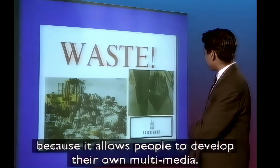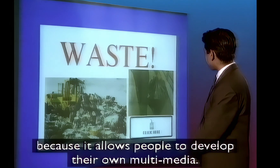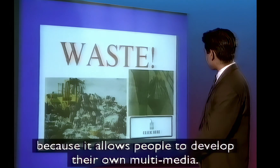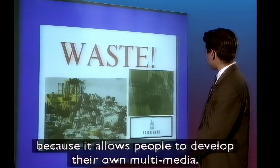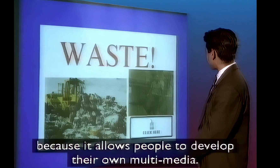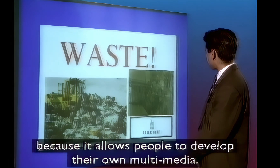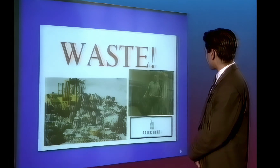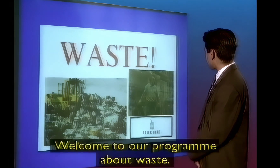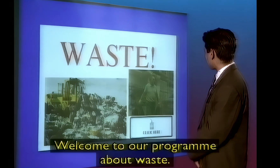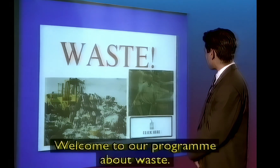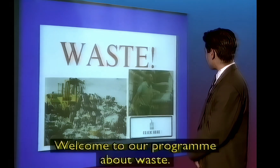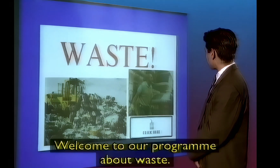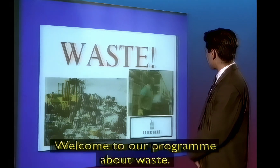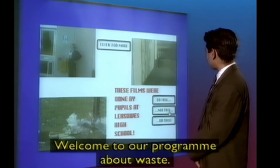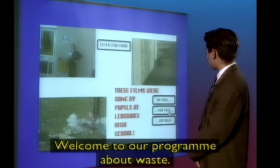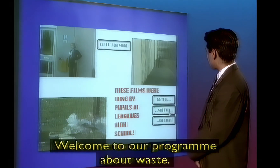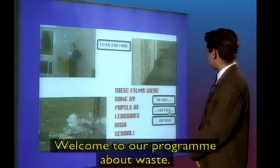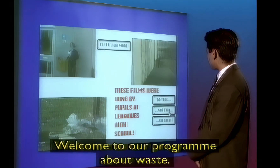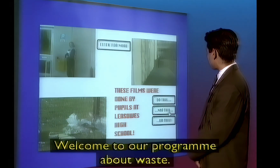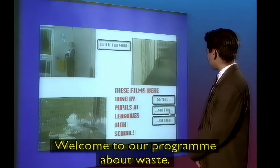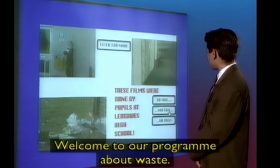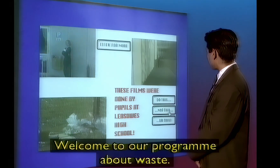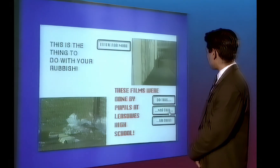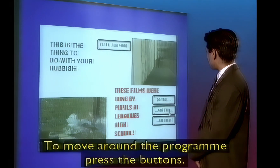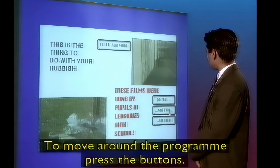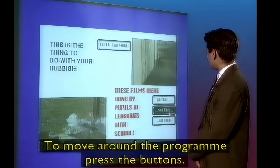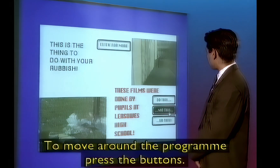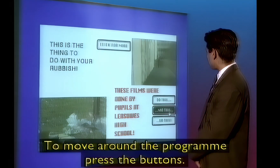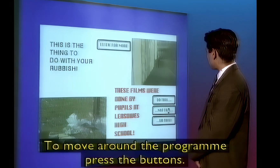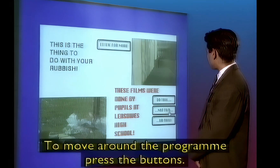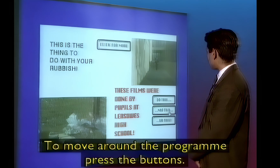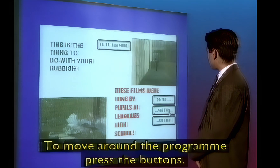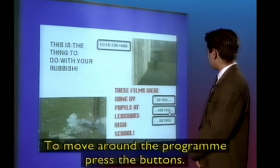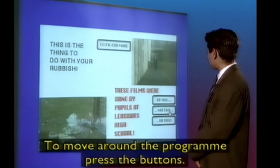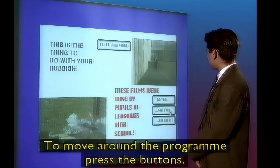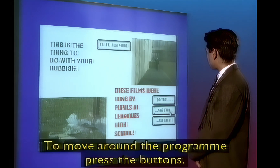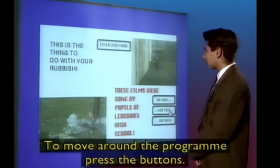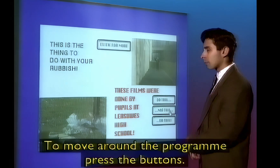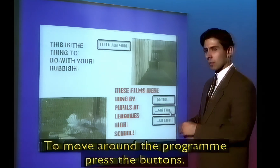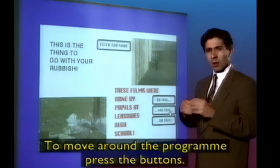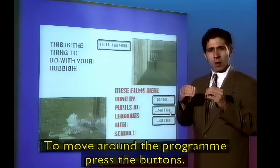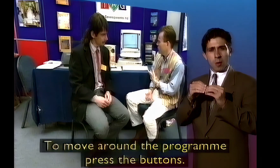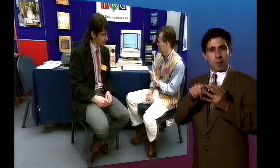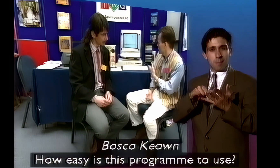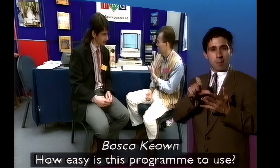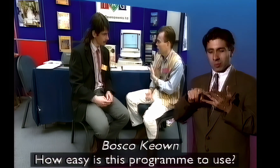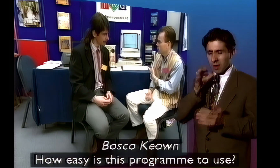to our program about waste. To move around the program, click on the buttons on the screen. How difficult is this program to